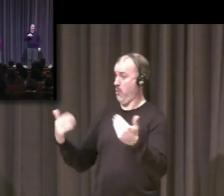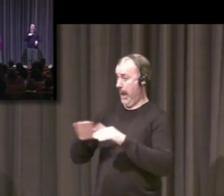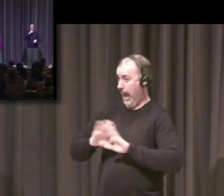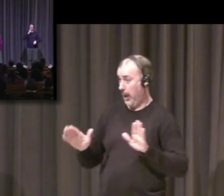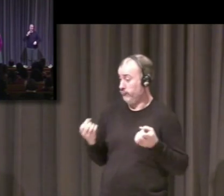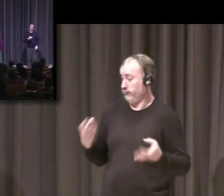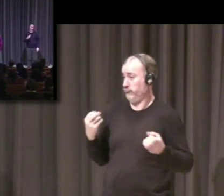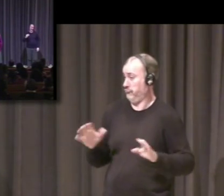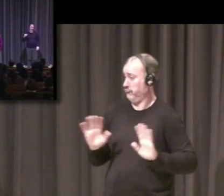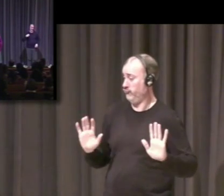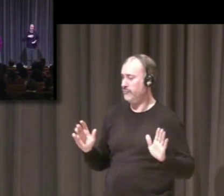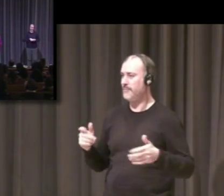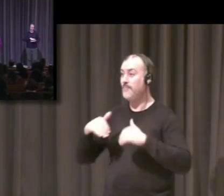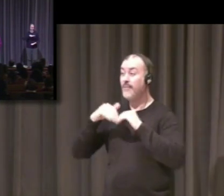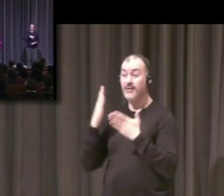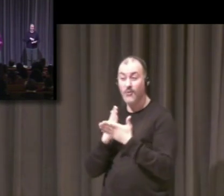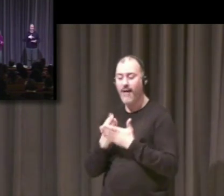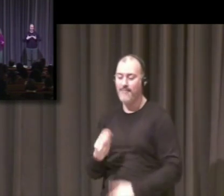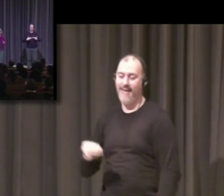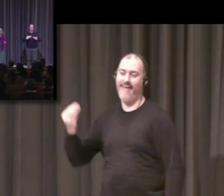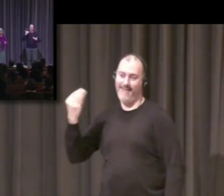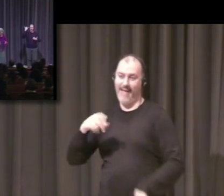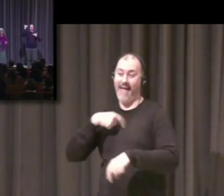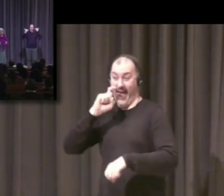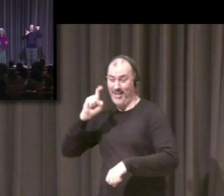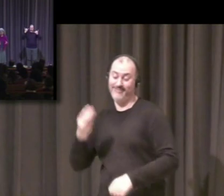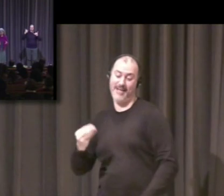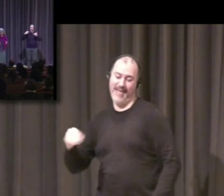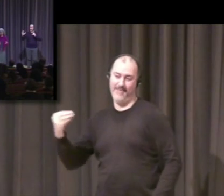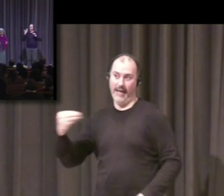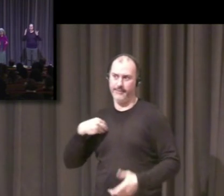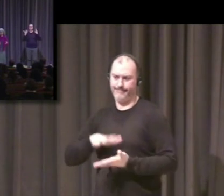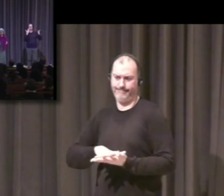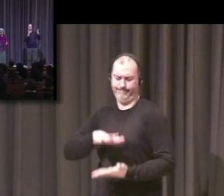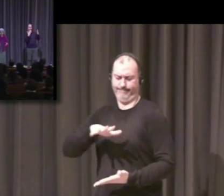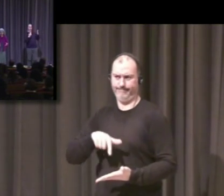ideas that are going on, when the